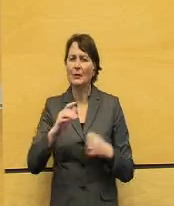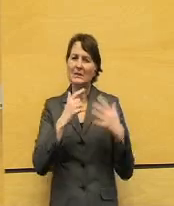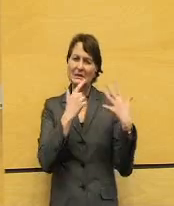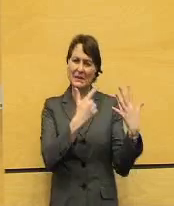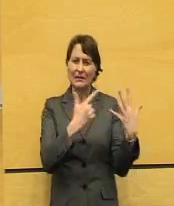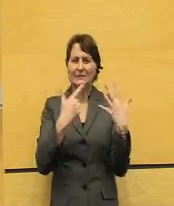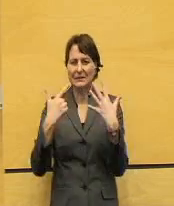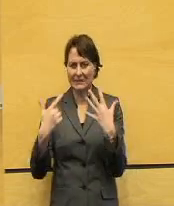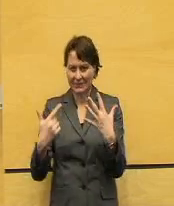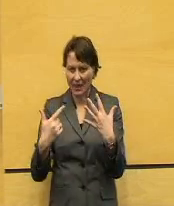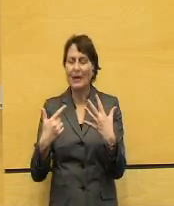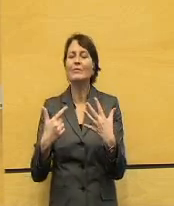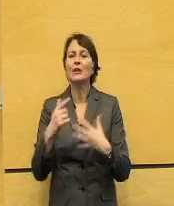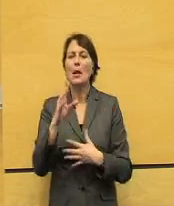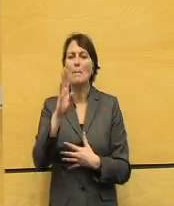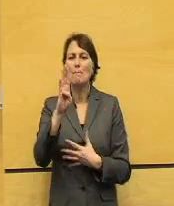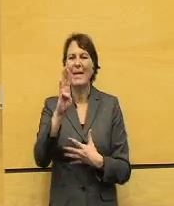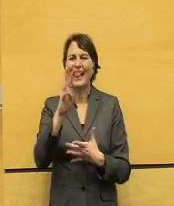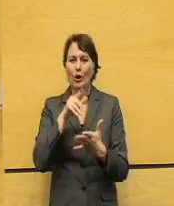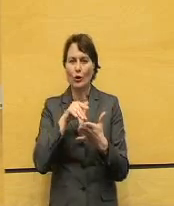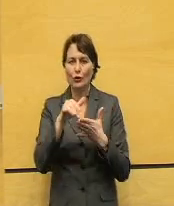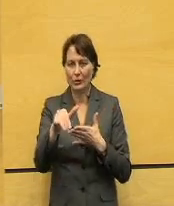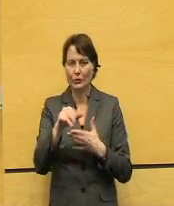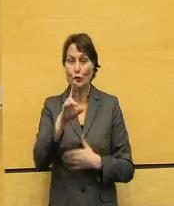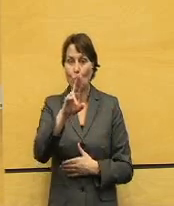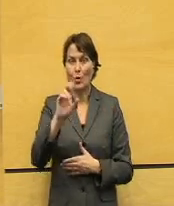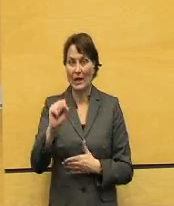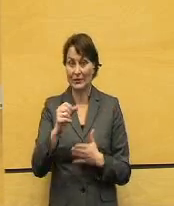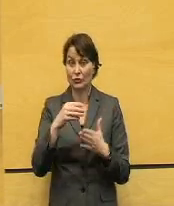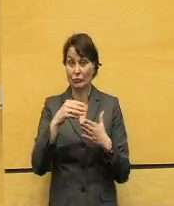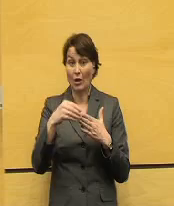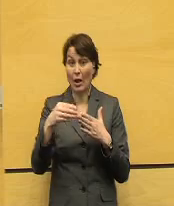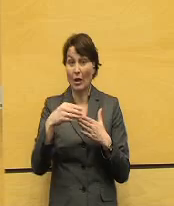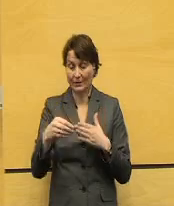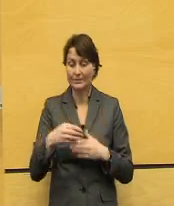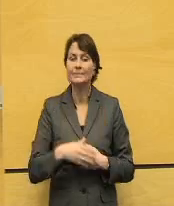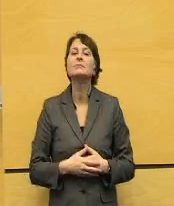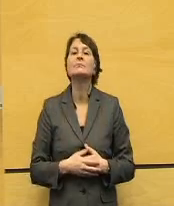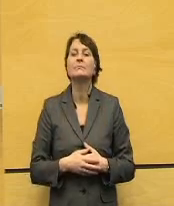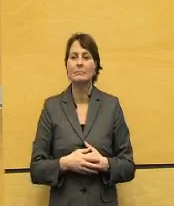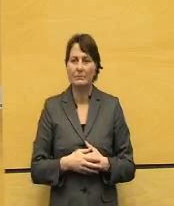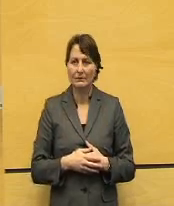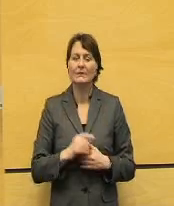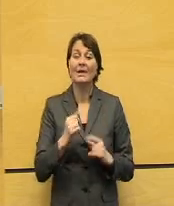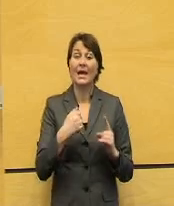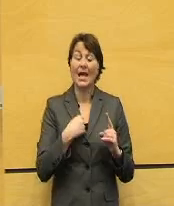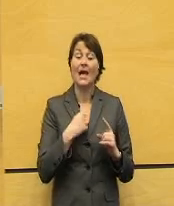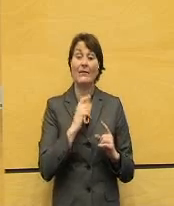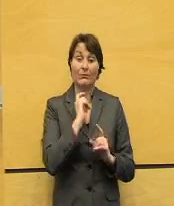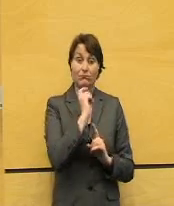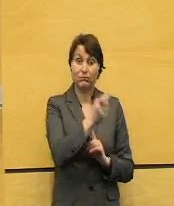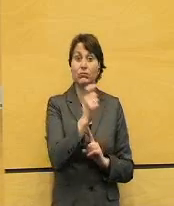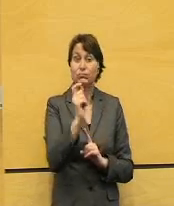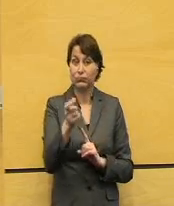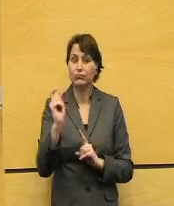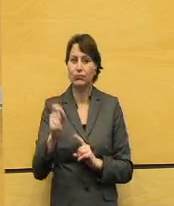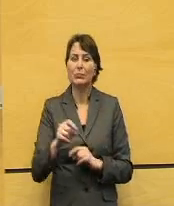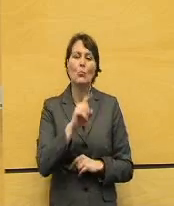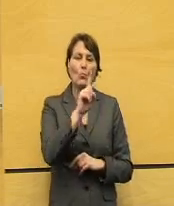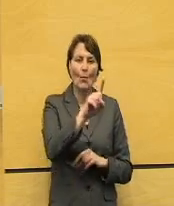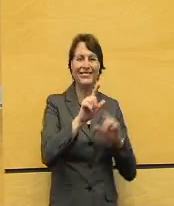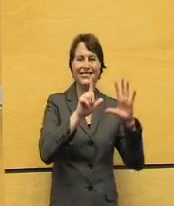$27 billion, has been allocated to 17 responsible